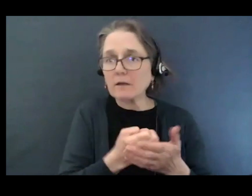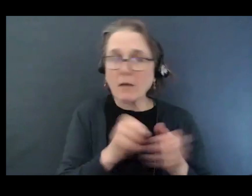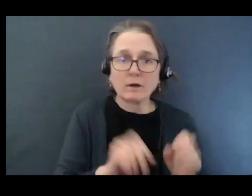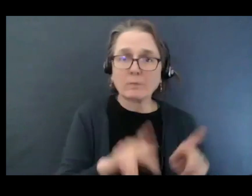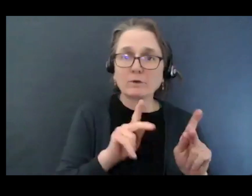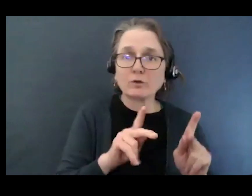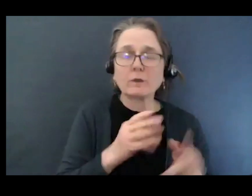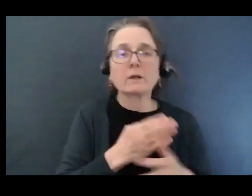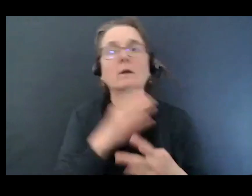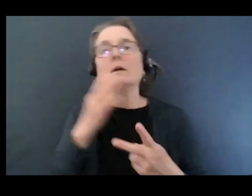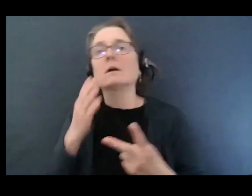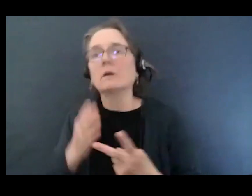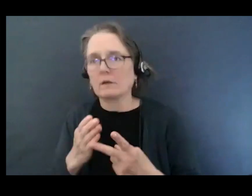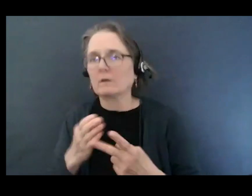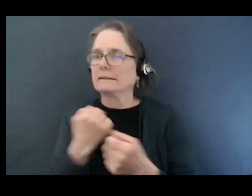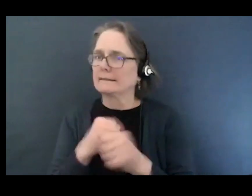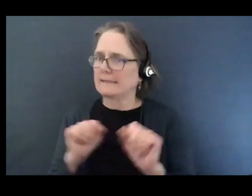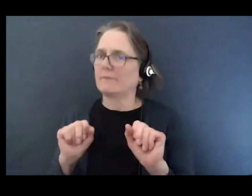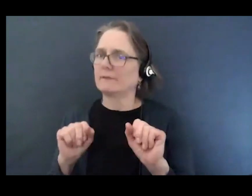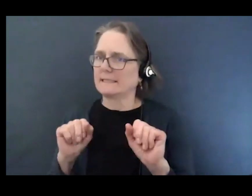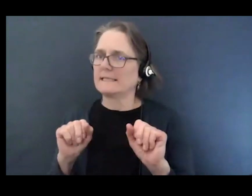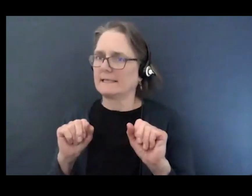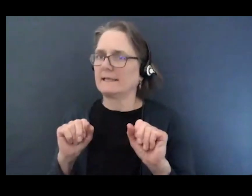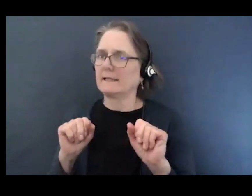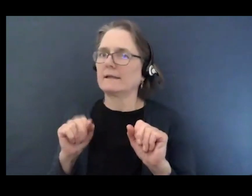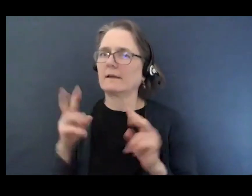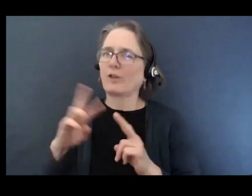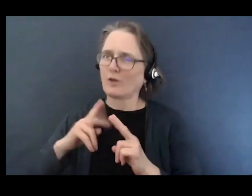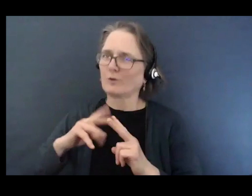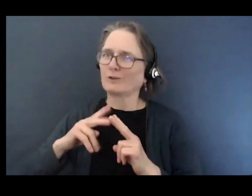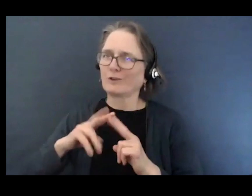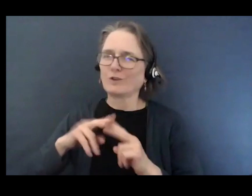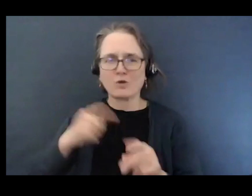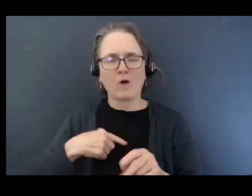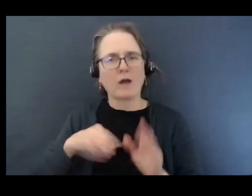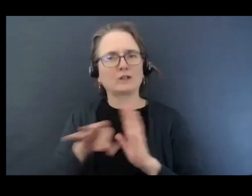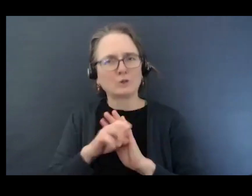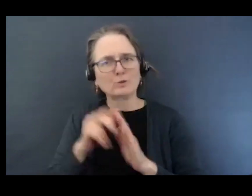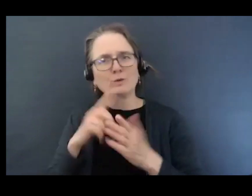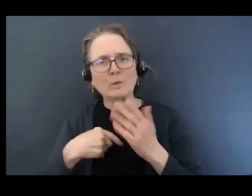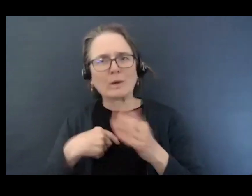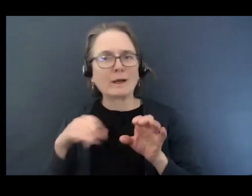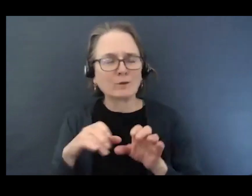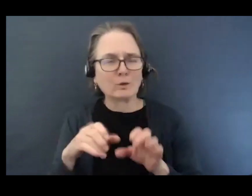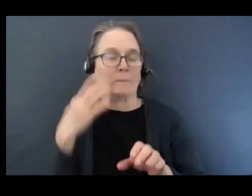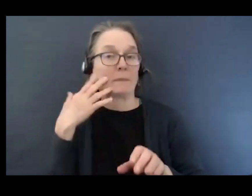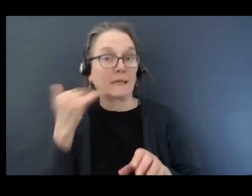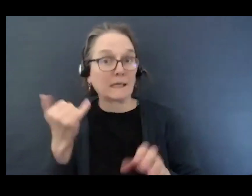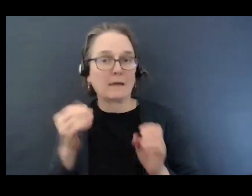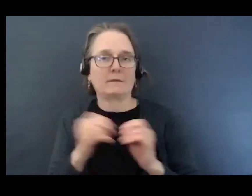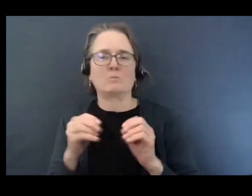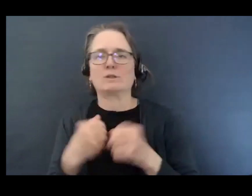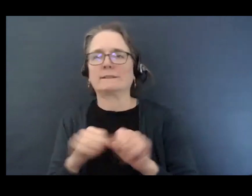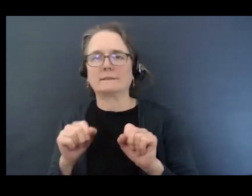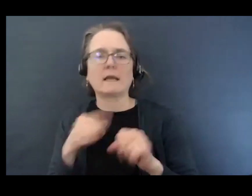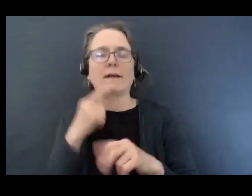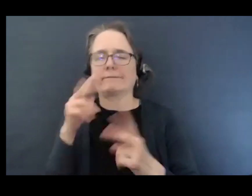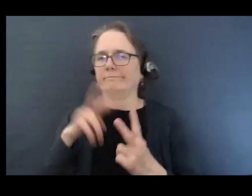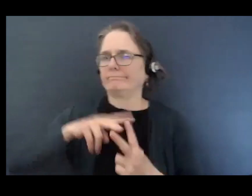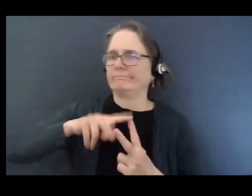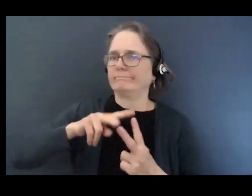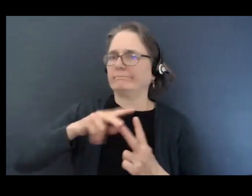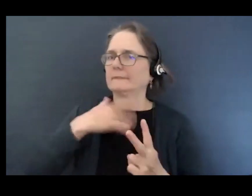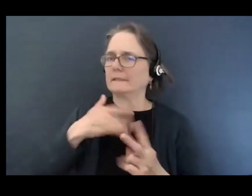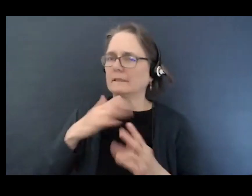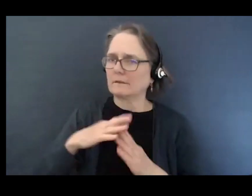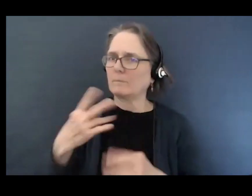one. So that's the first set of my response. The second is, does network connectivity, I'm hitting that term